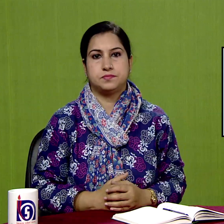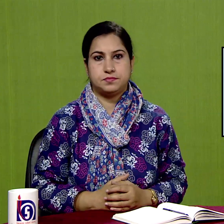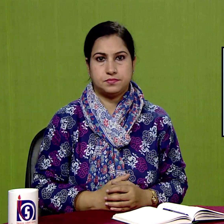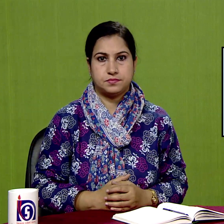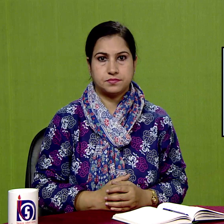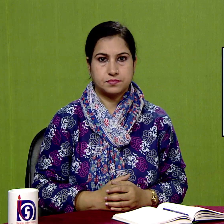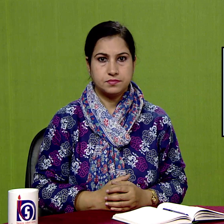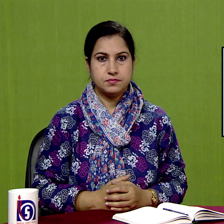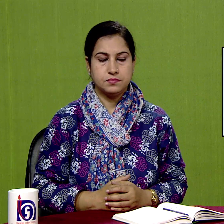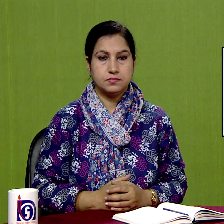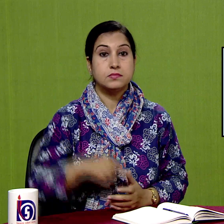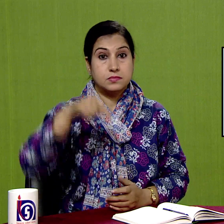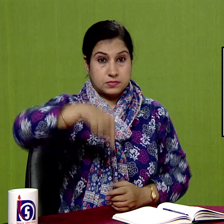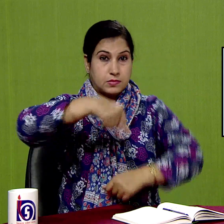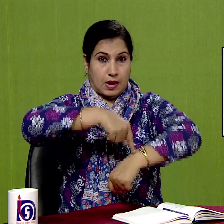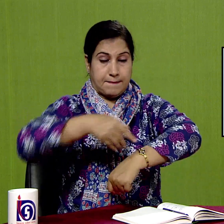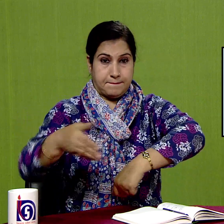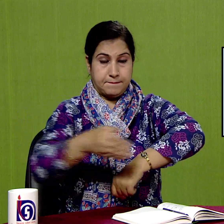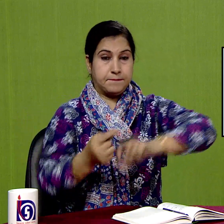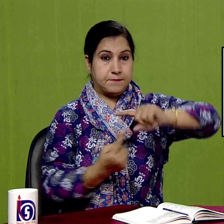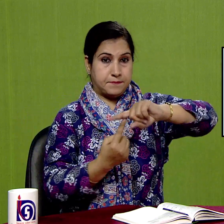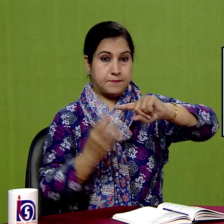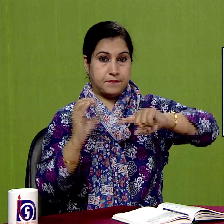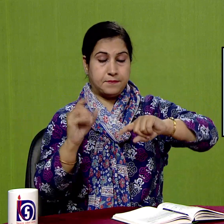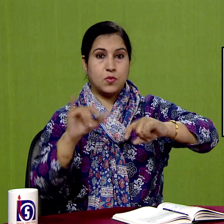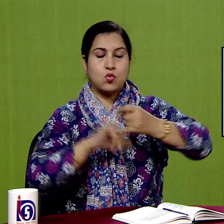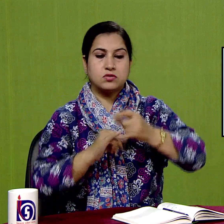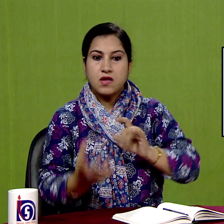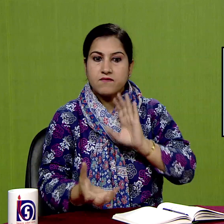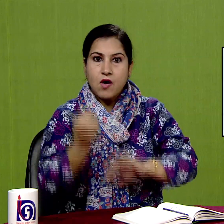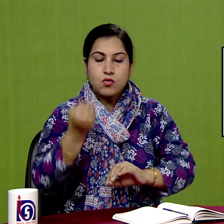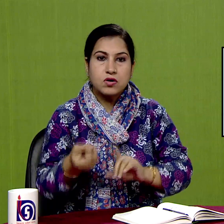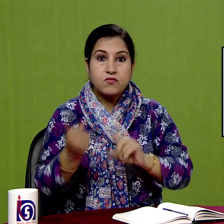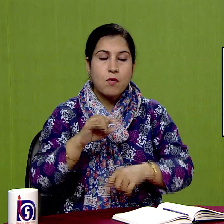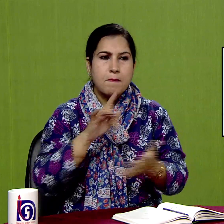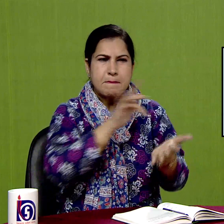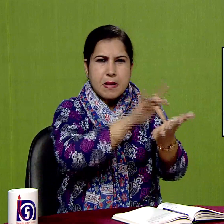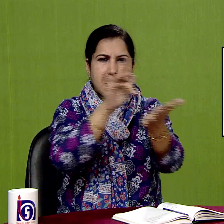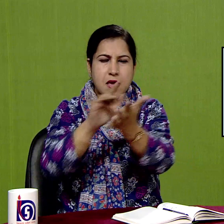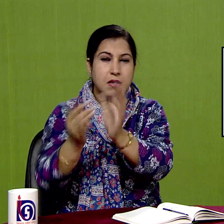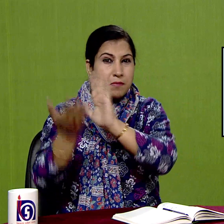Tools of this age have been found from many places in India